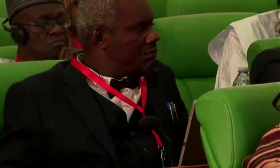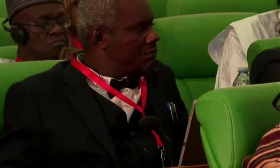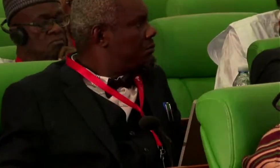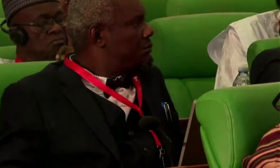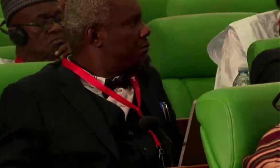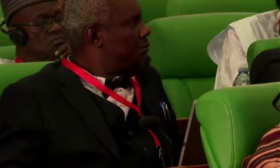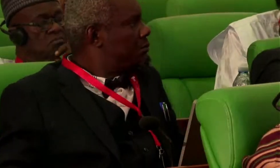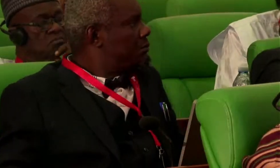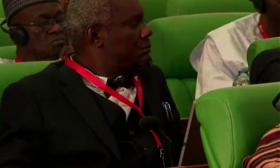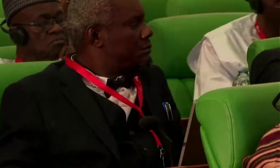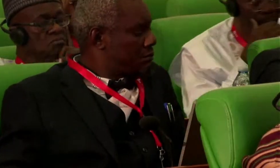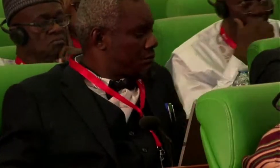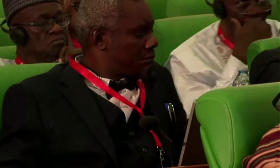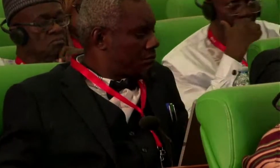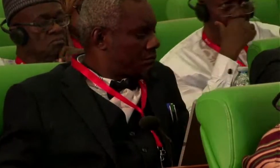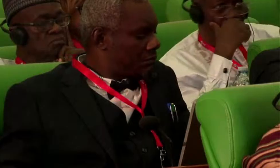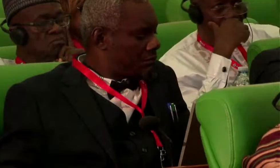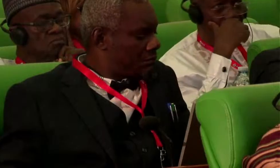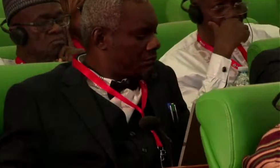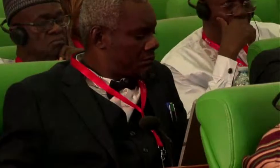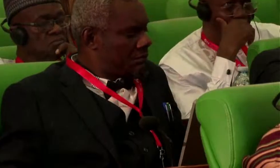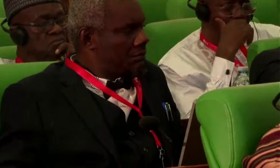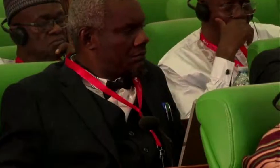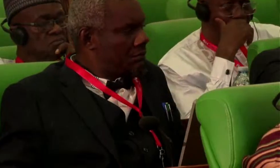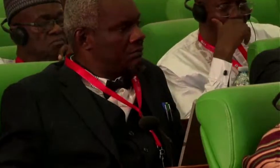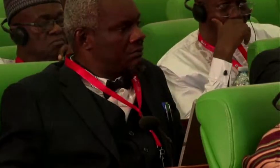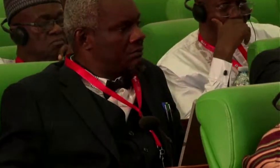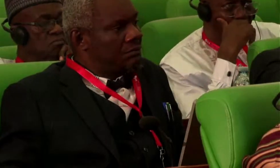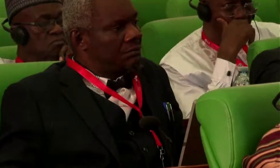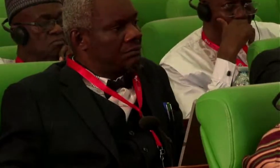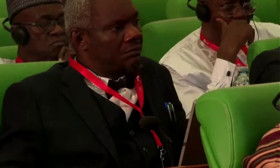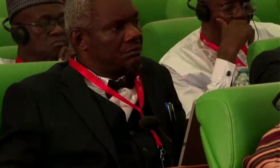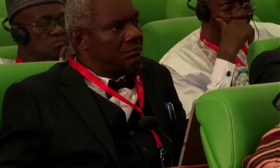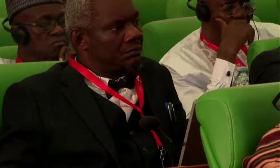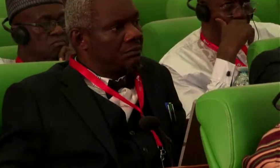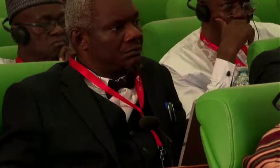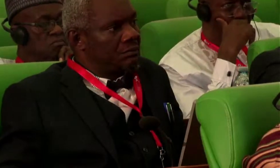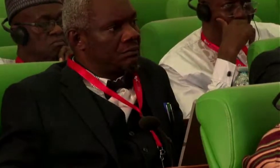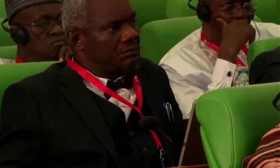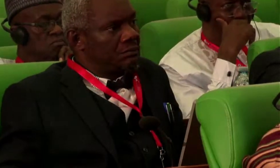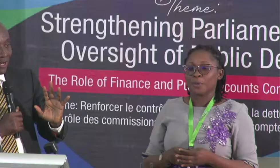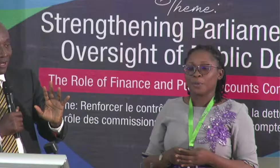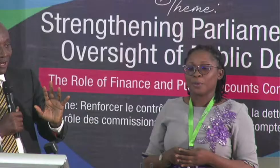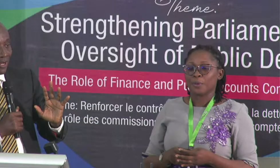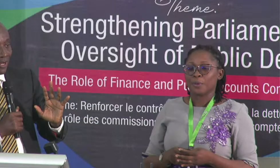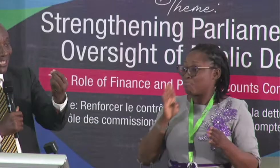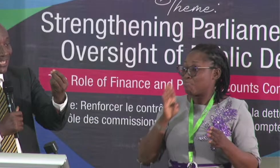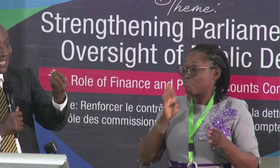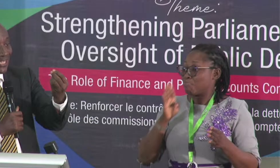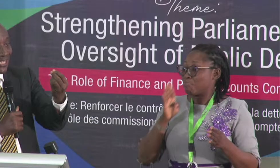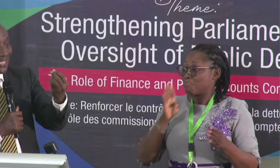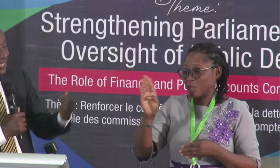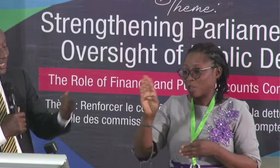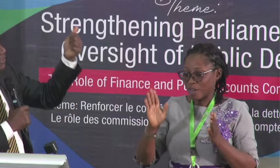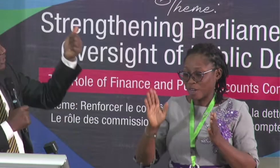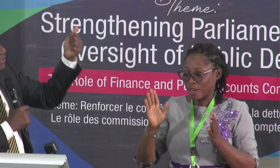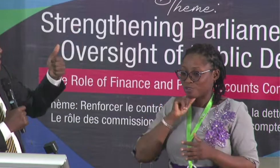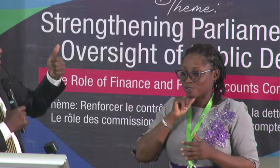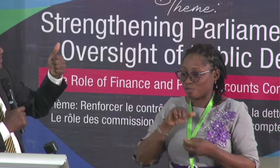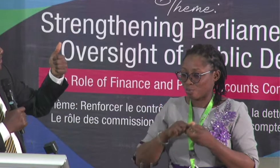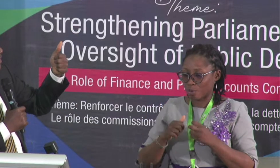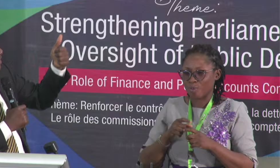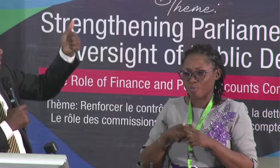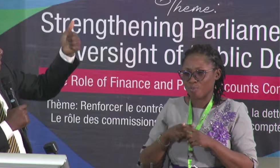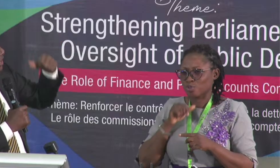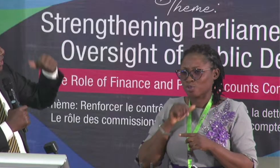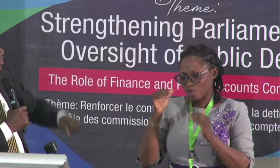They had enough money to, so being billionaire is not a problem. I'm looking at inequality. Nigeria has one of the